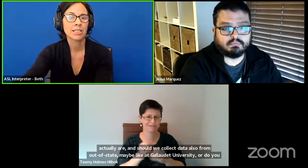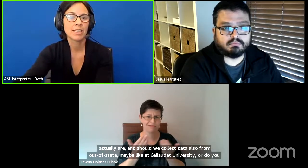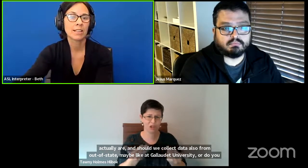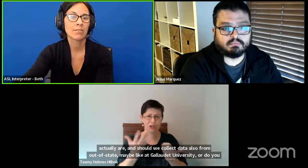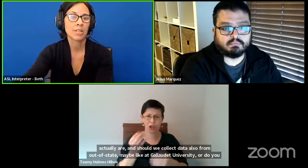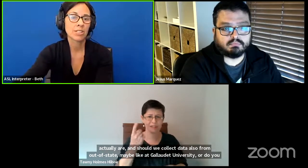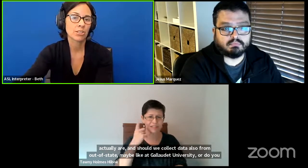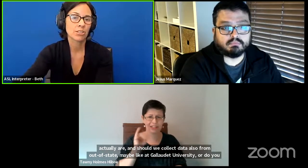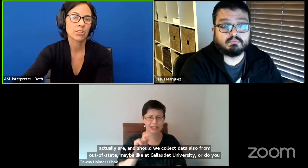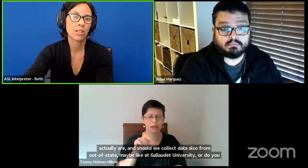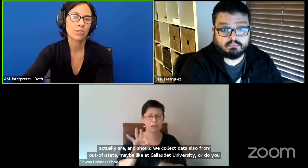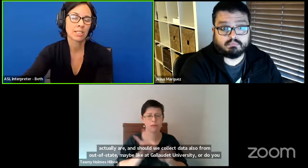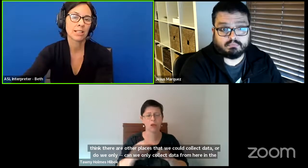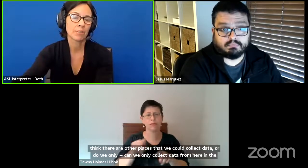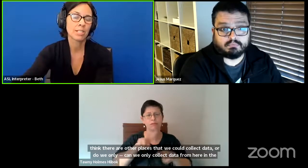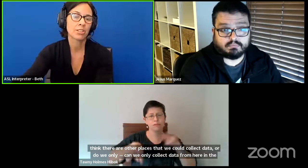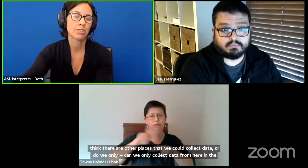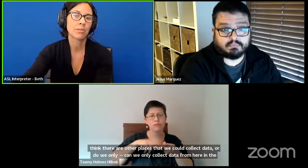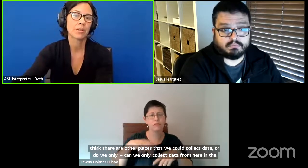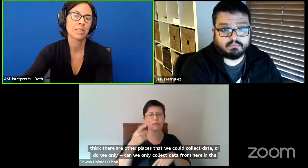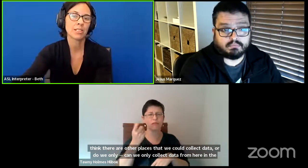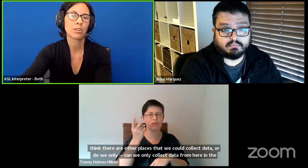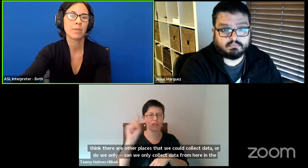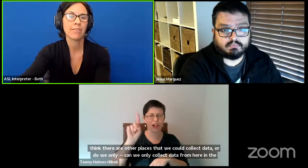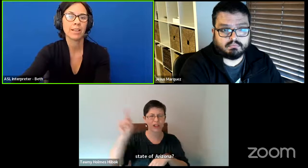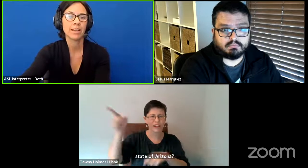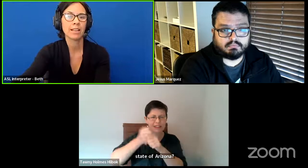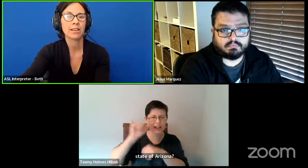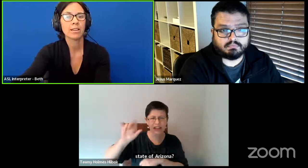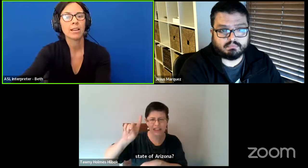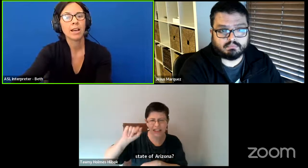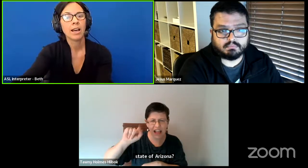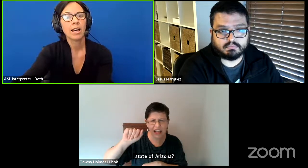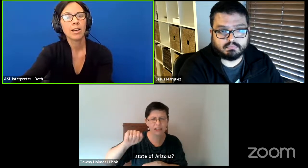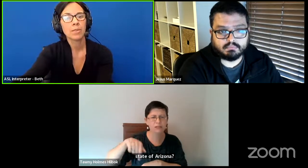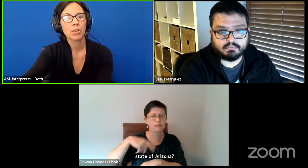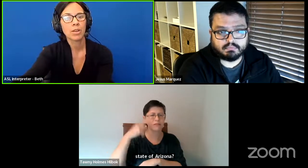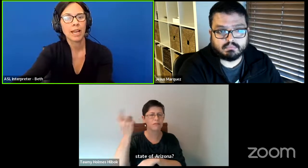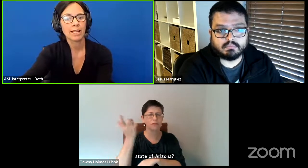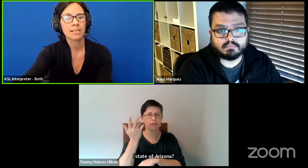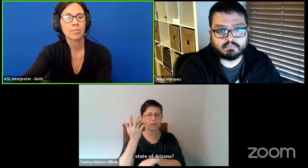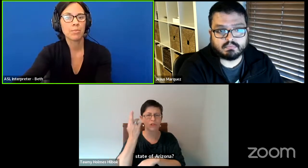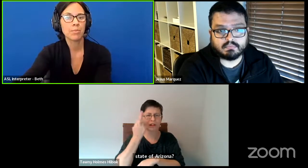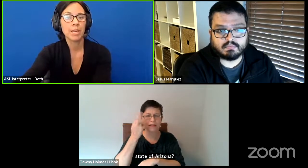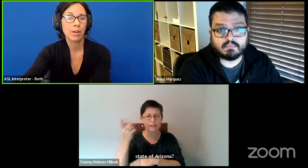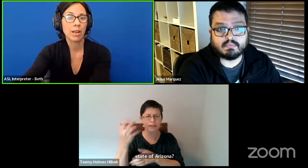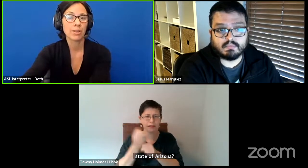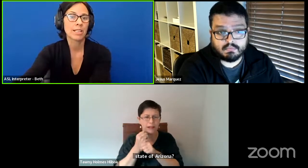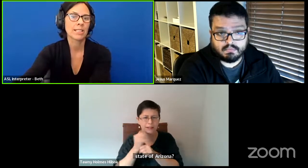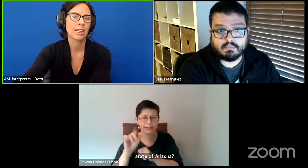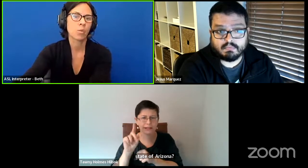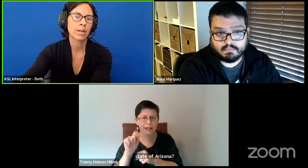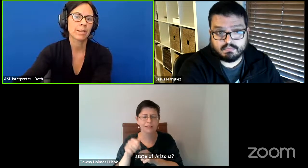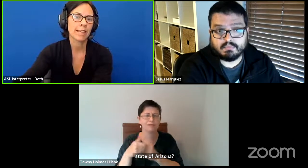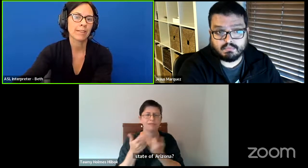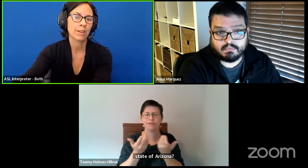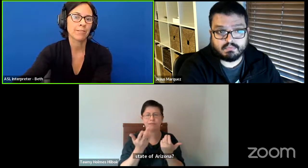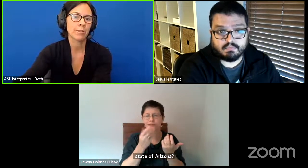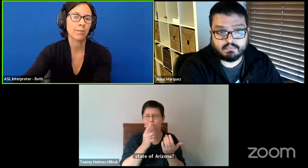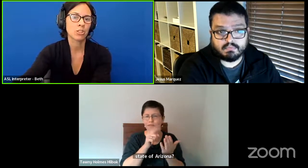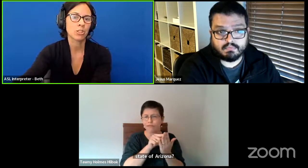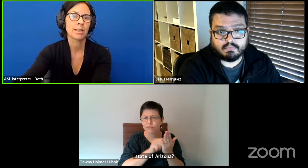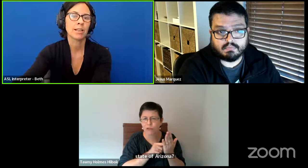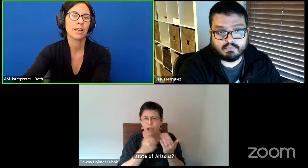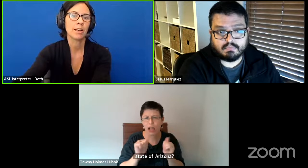other state research, state research from other states could benefit, then you could ask people, other states, like, where did they get